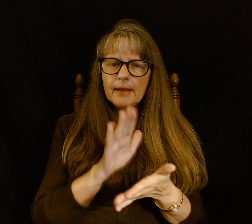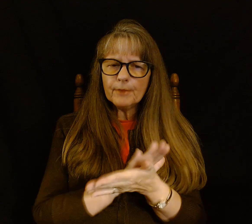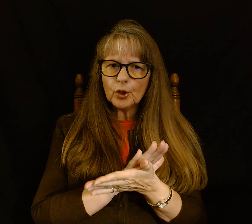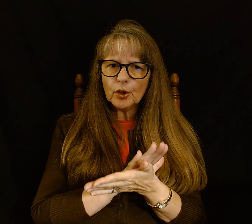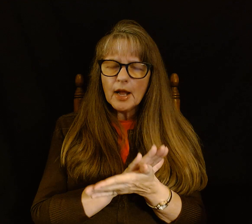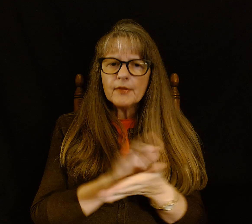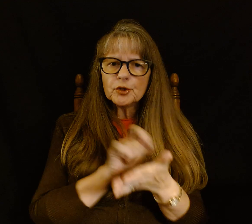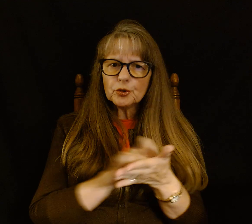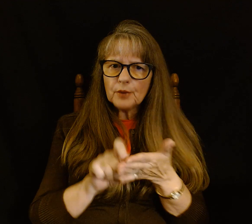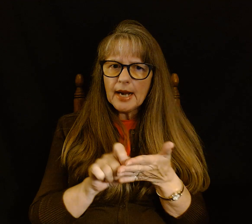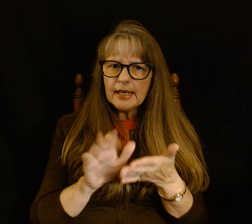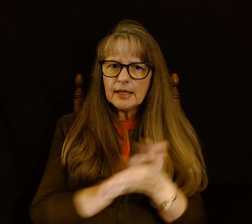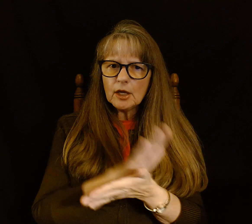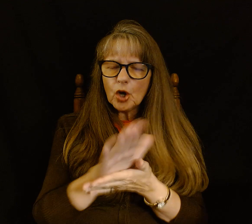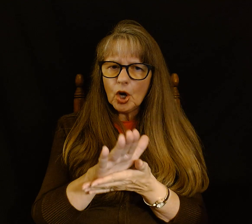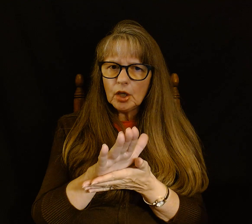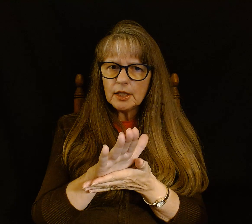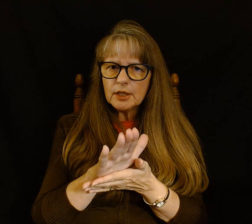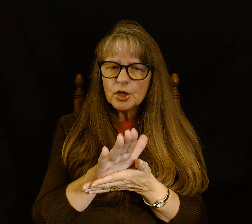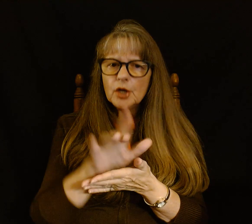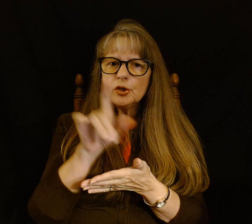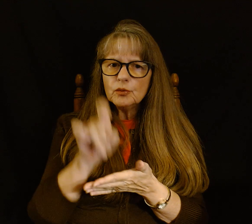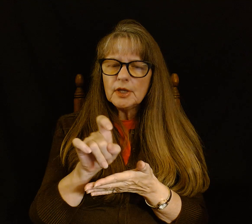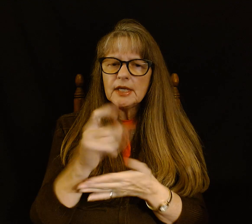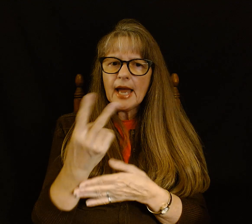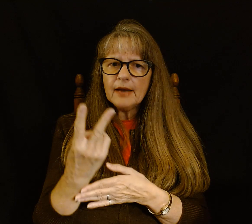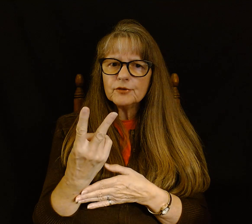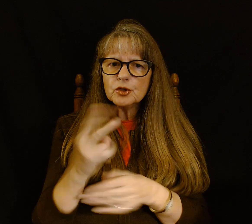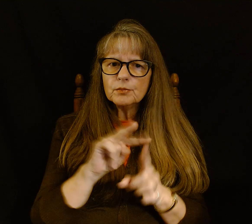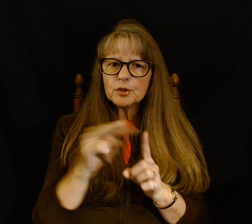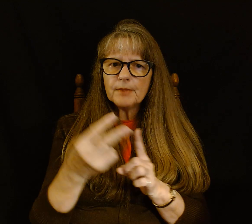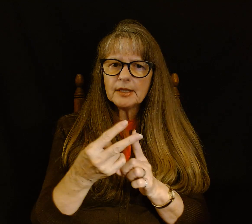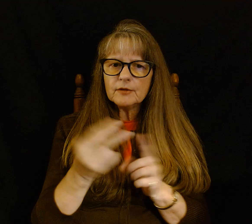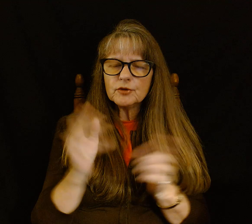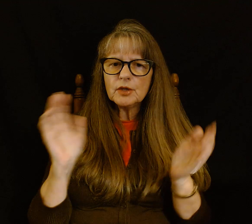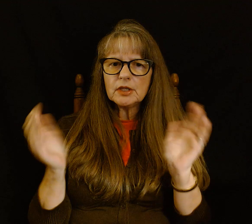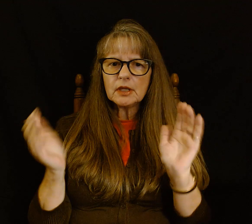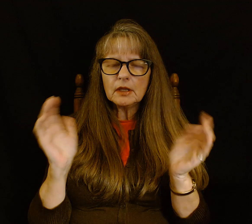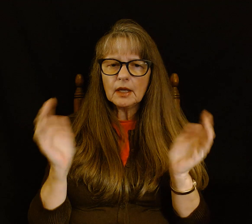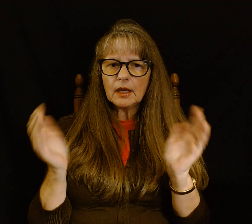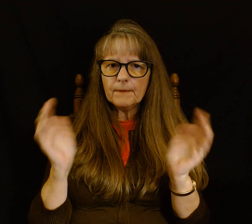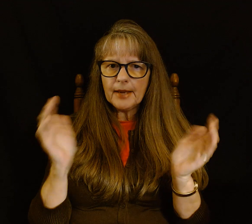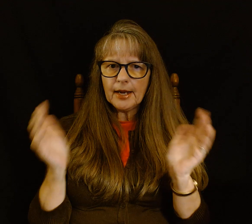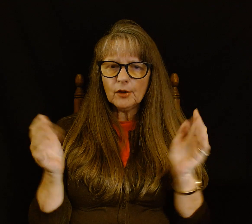paper that you're writing in college, you need to have two perspectives. You need to compare and